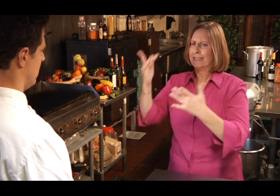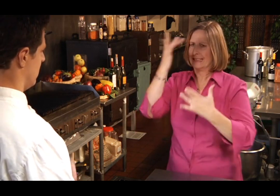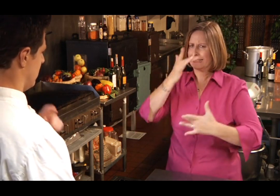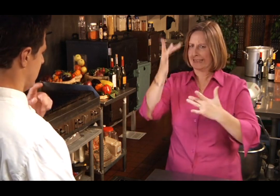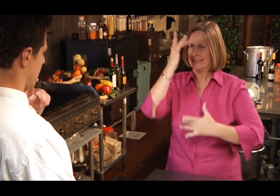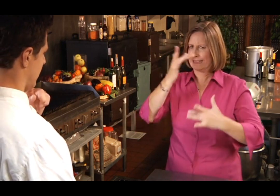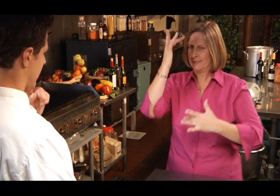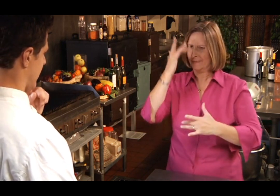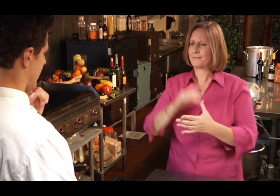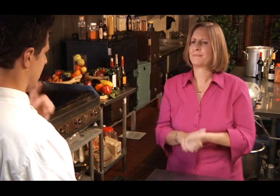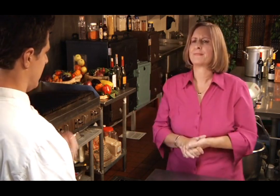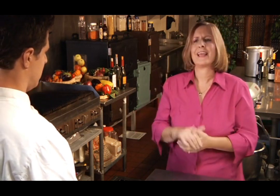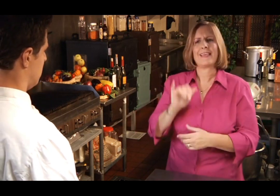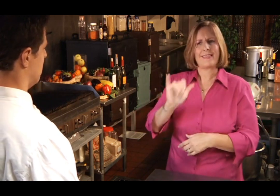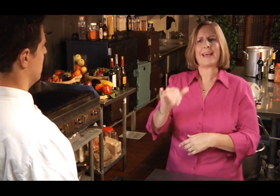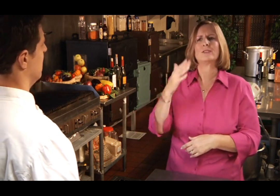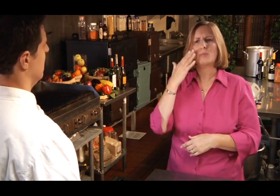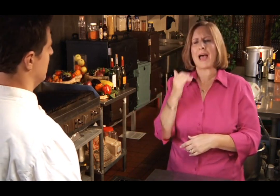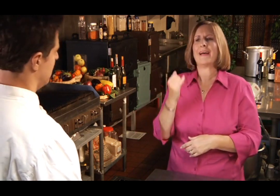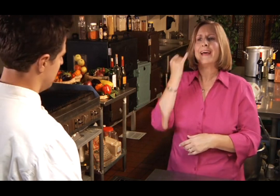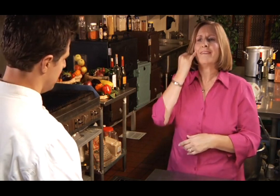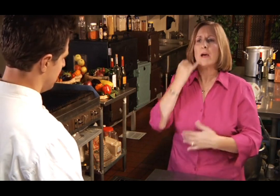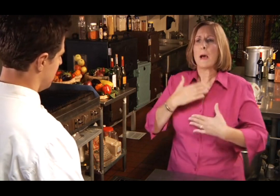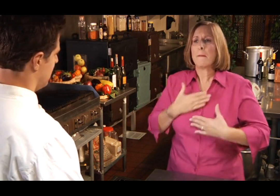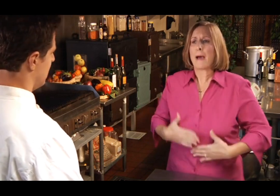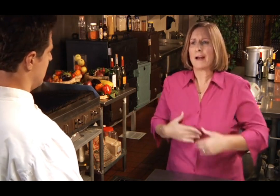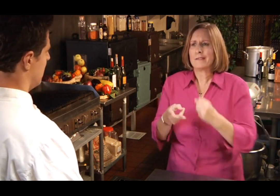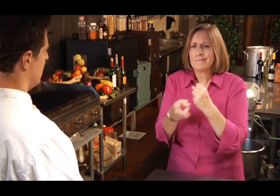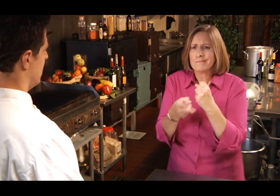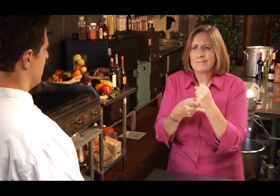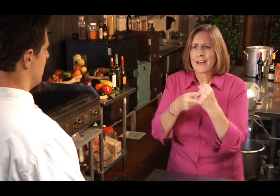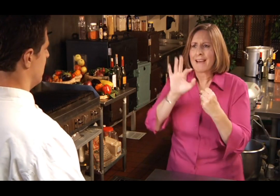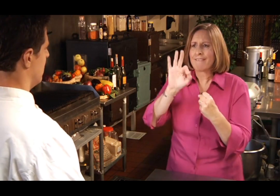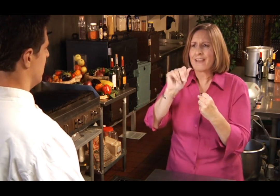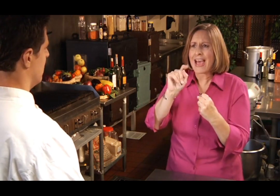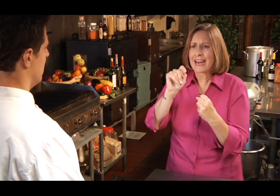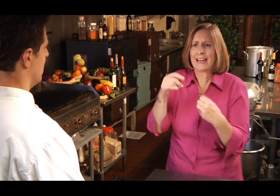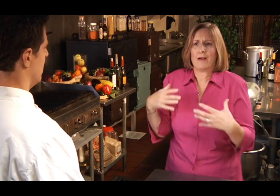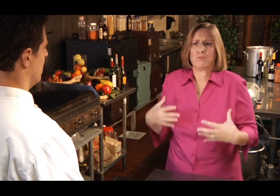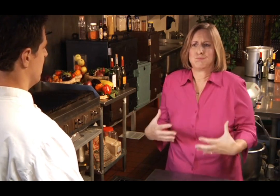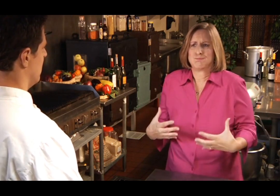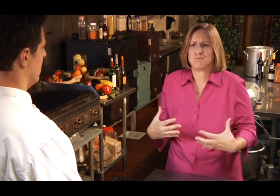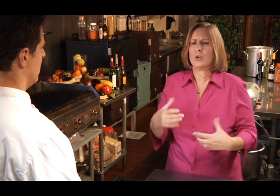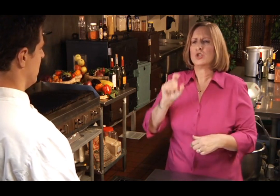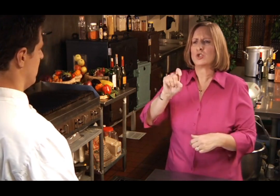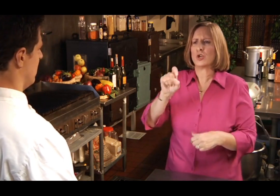diseases. That is why, if you have excess stored fat, you should try to lose weight.